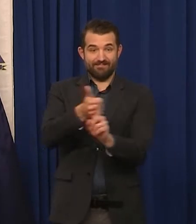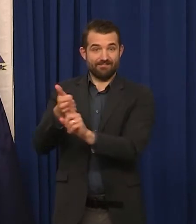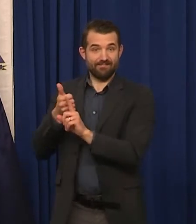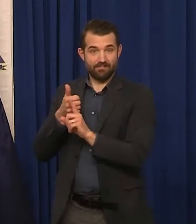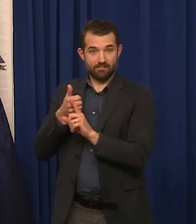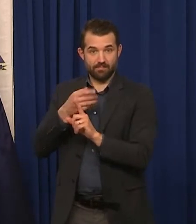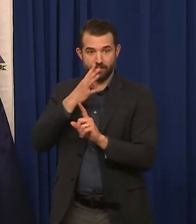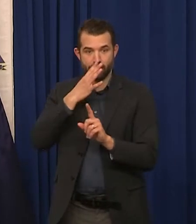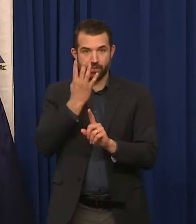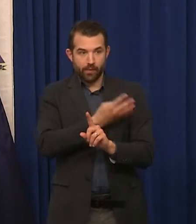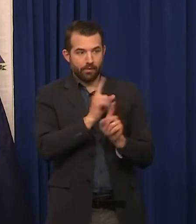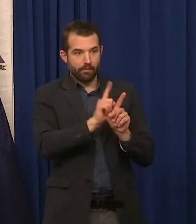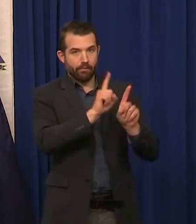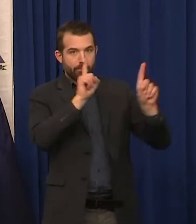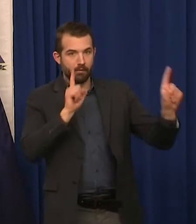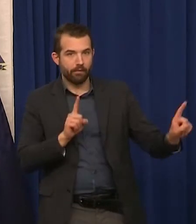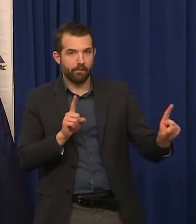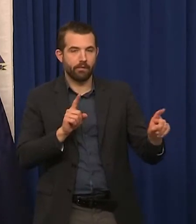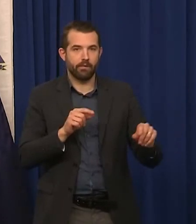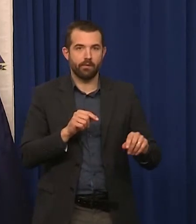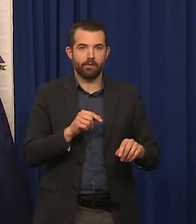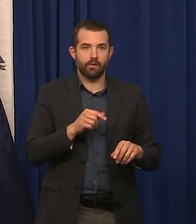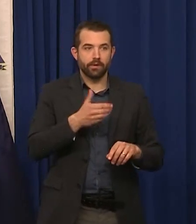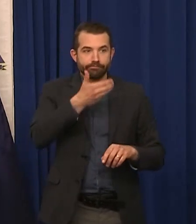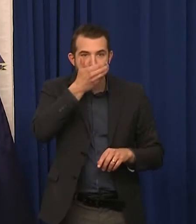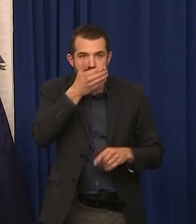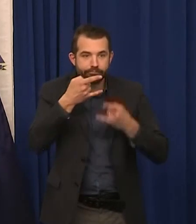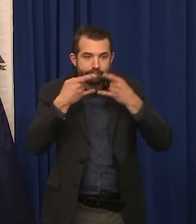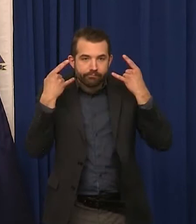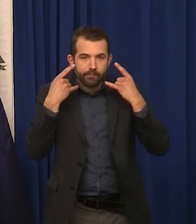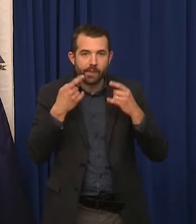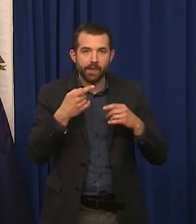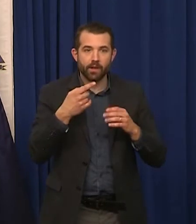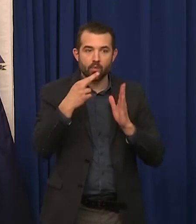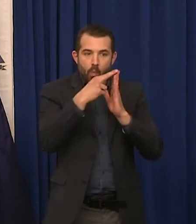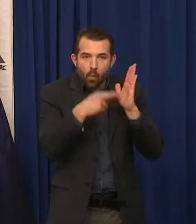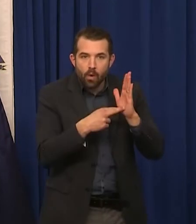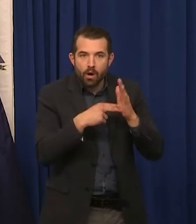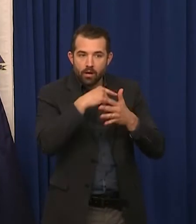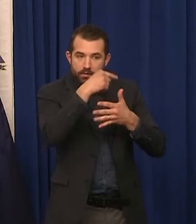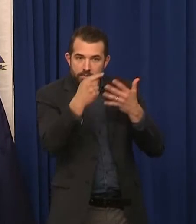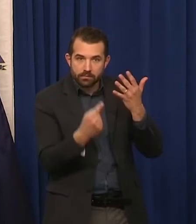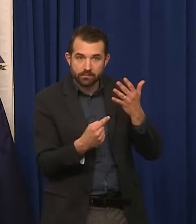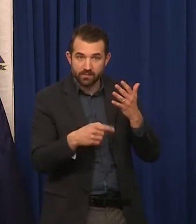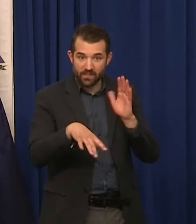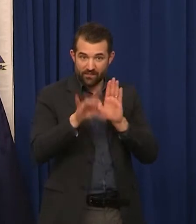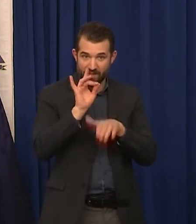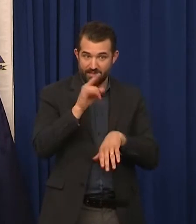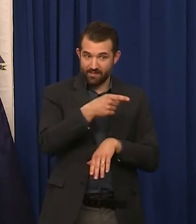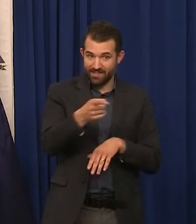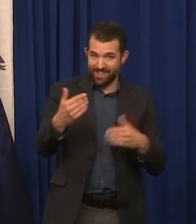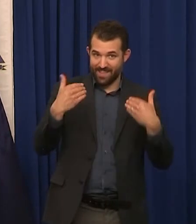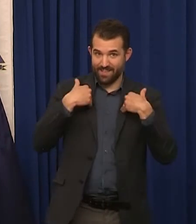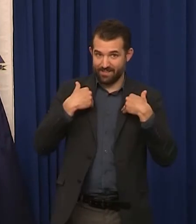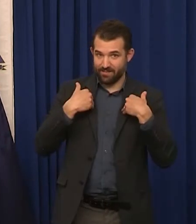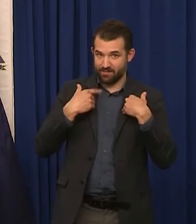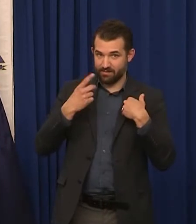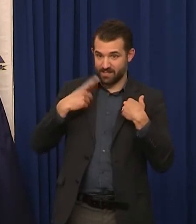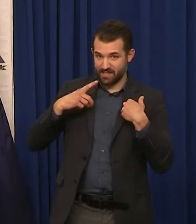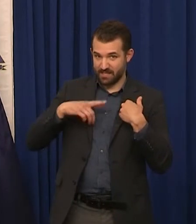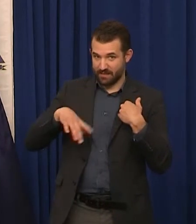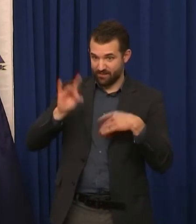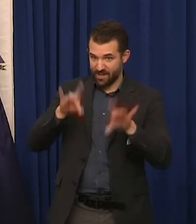So Brad's second question is about whether we've traced any type of cases of COVID-19 to folks who might have not